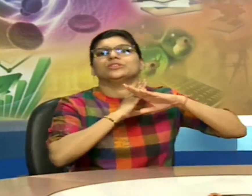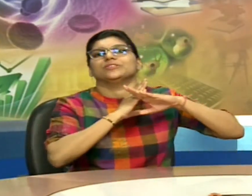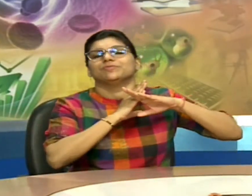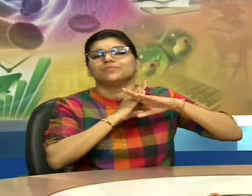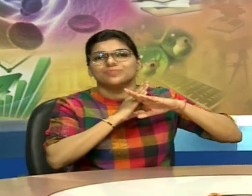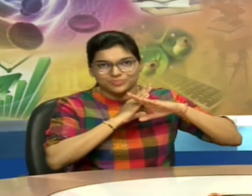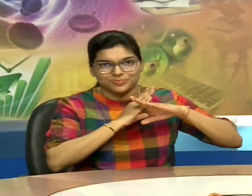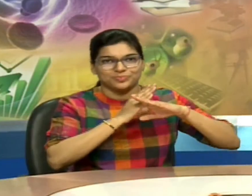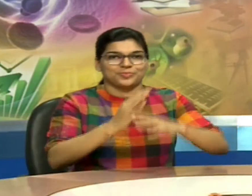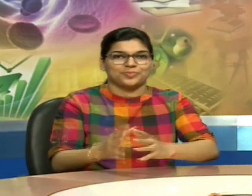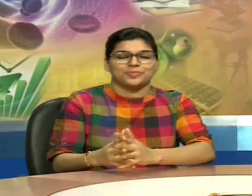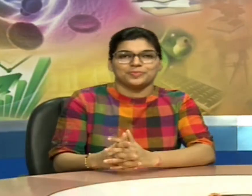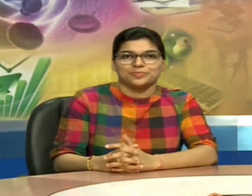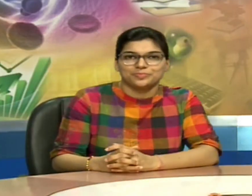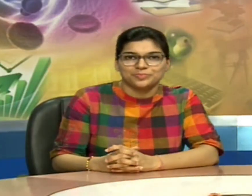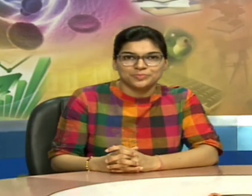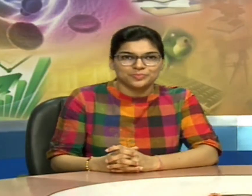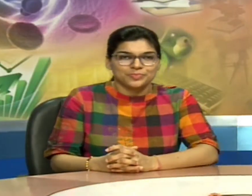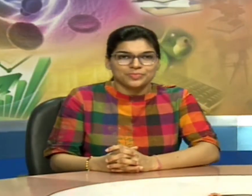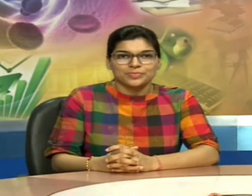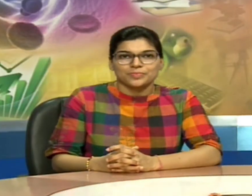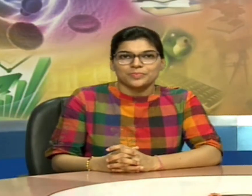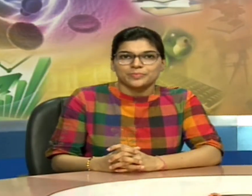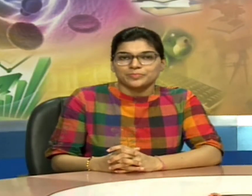important thing is to protect the environment.